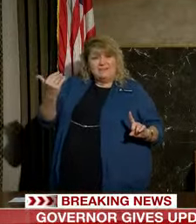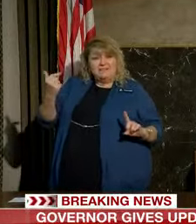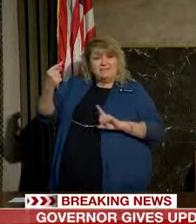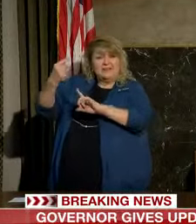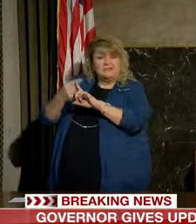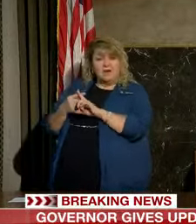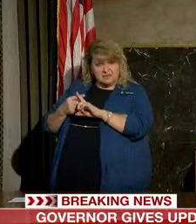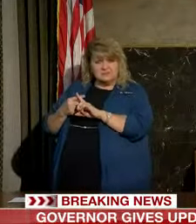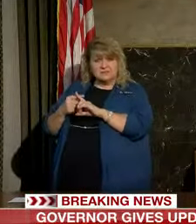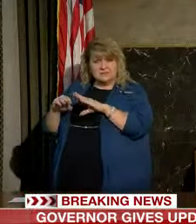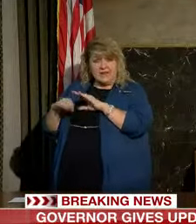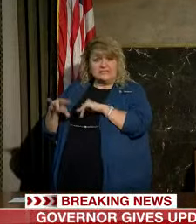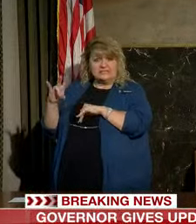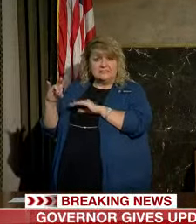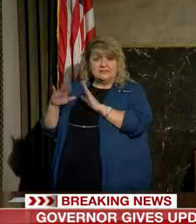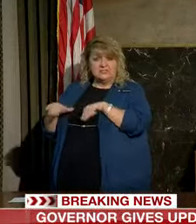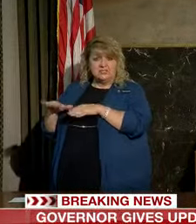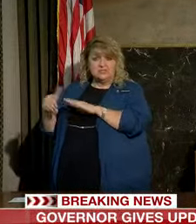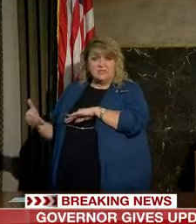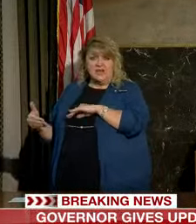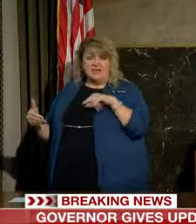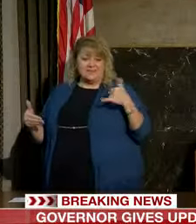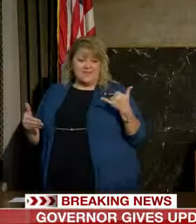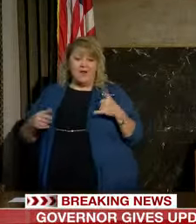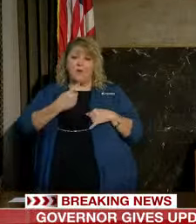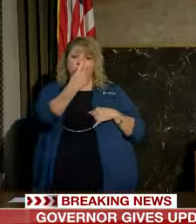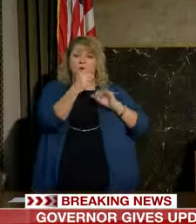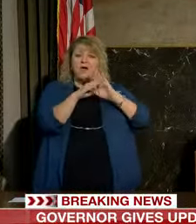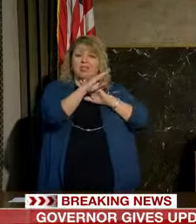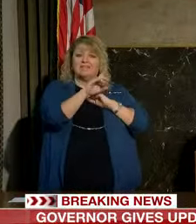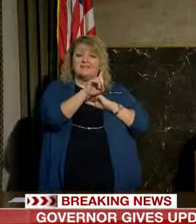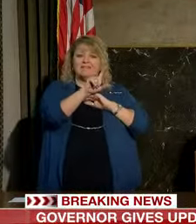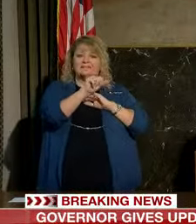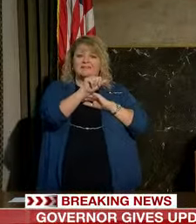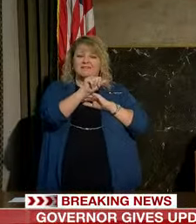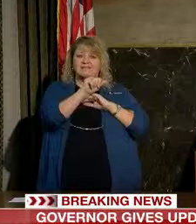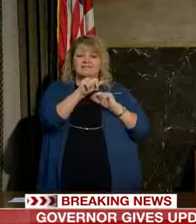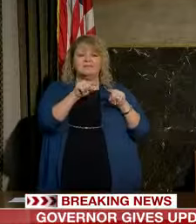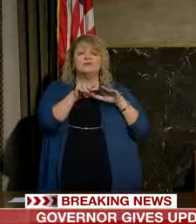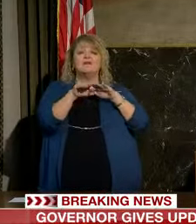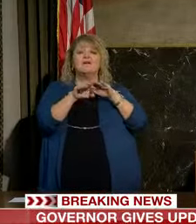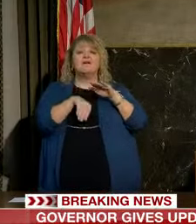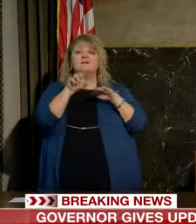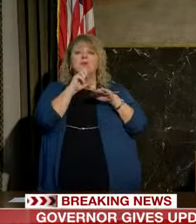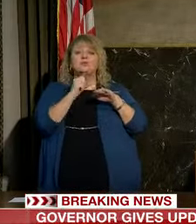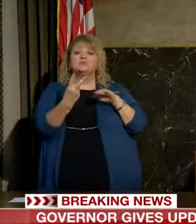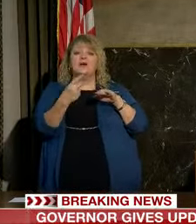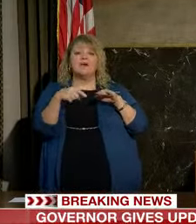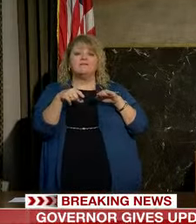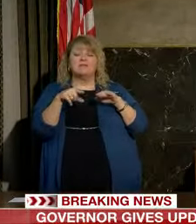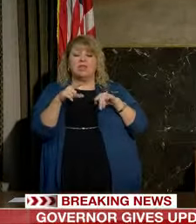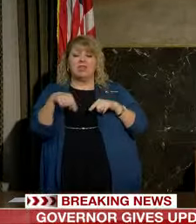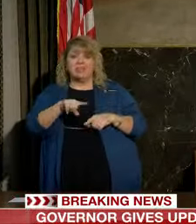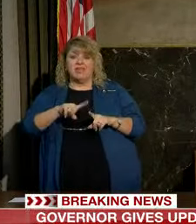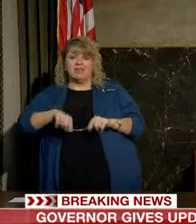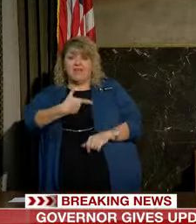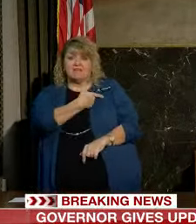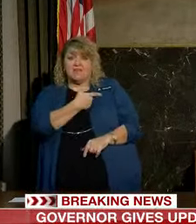pandemic. We also know that children, those under 12 at least, cannot yet be